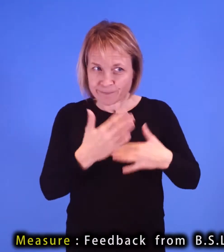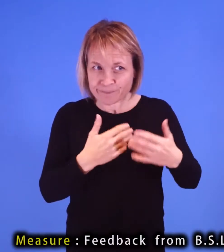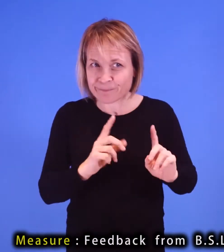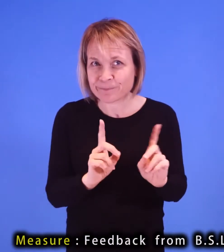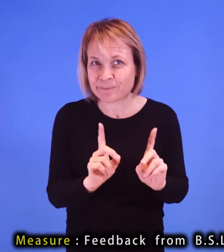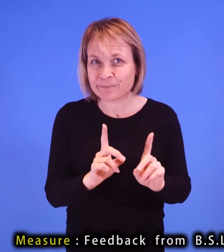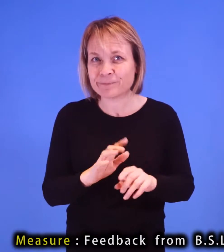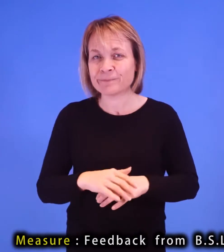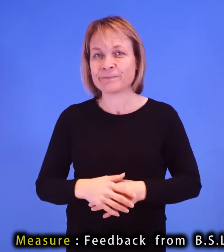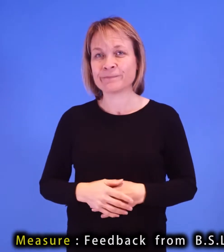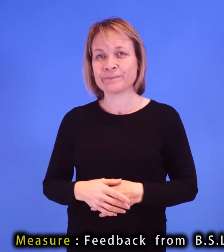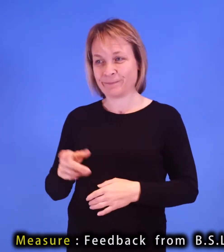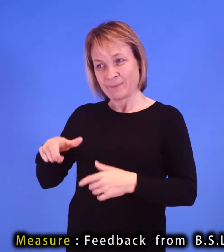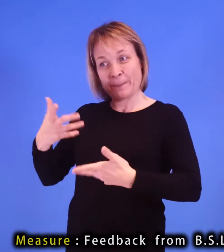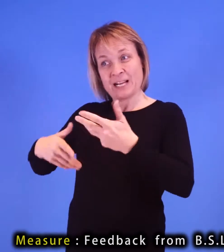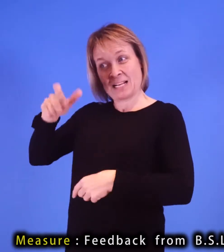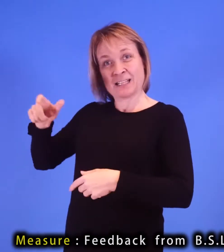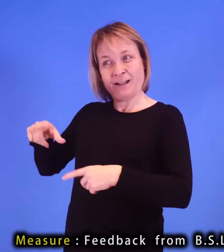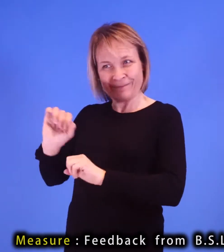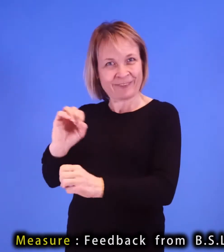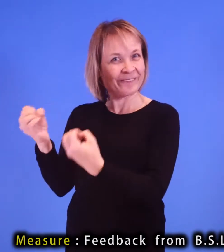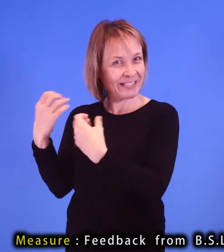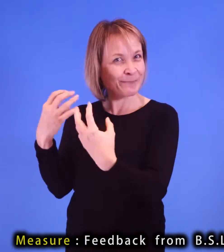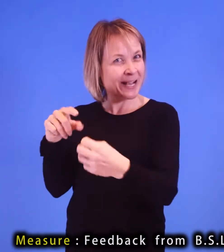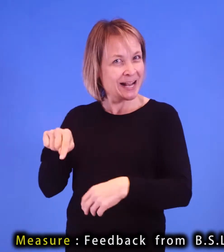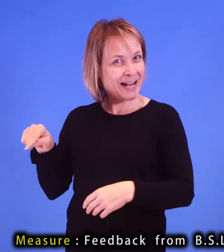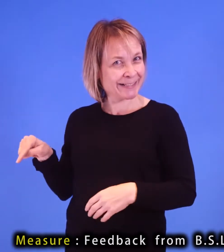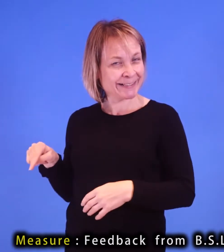Measure. Feedback from BSL users.